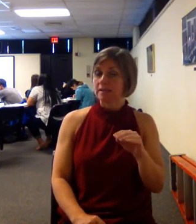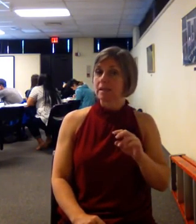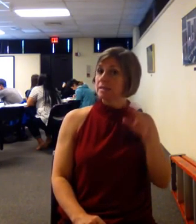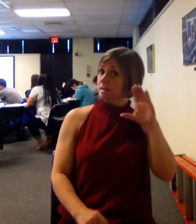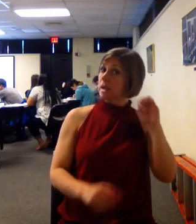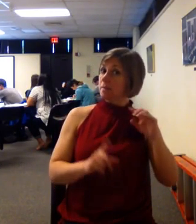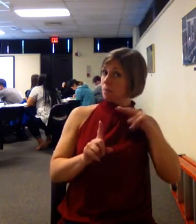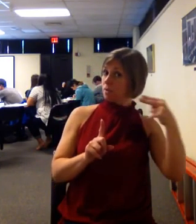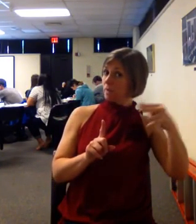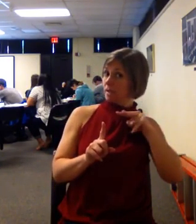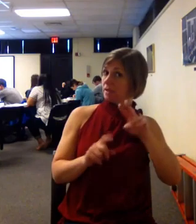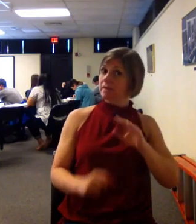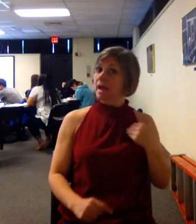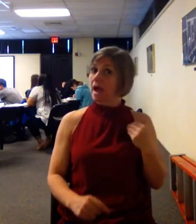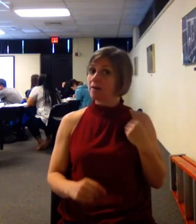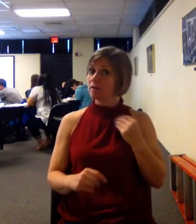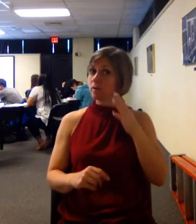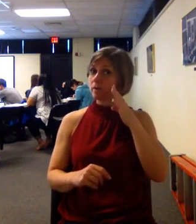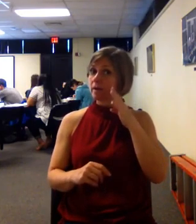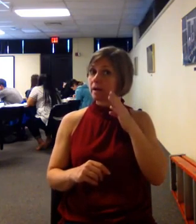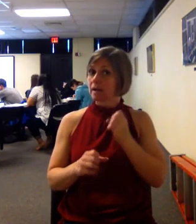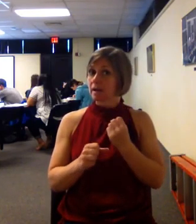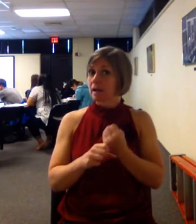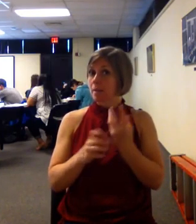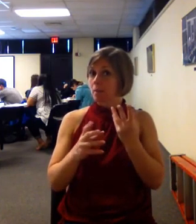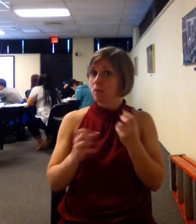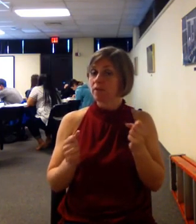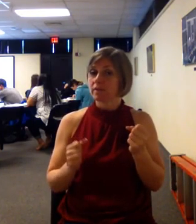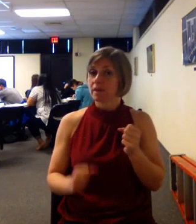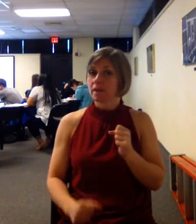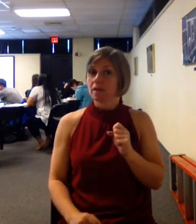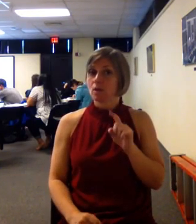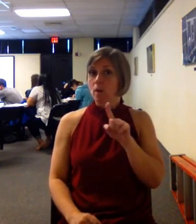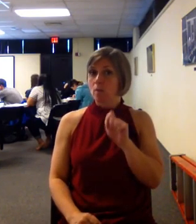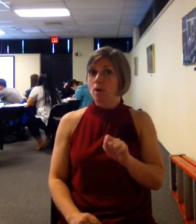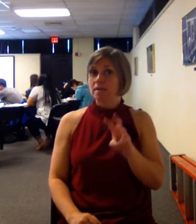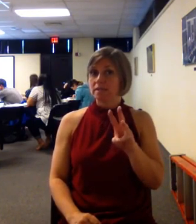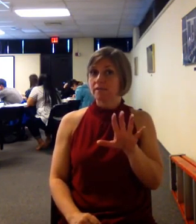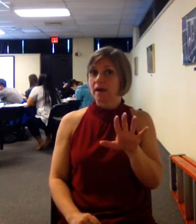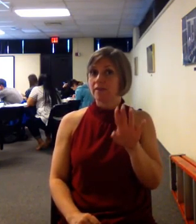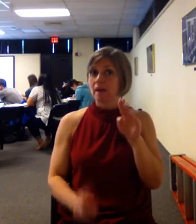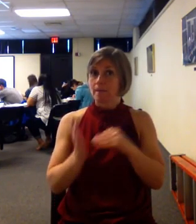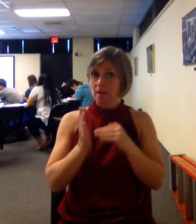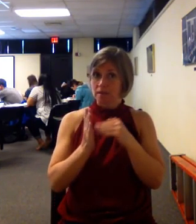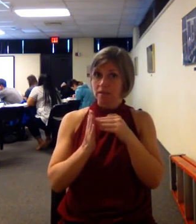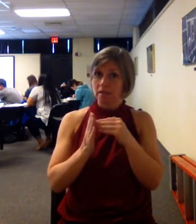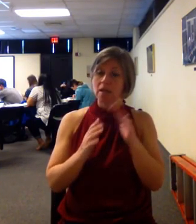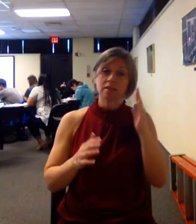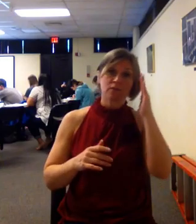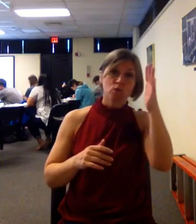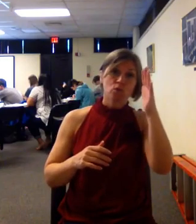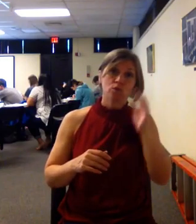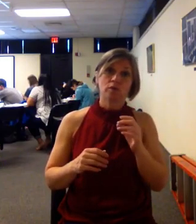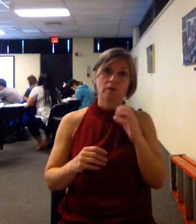perspective. They have to come up with 1.65 million every time they make a payment. Future value is the par face value of the 20